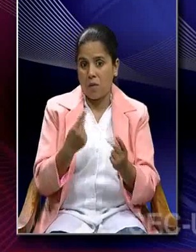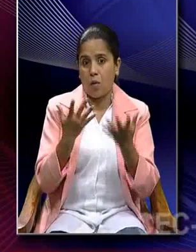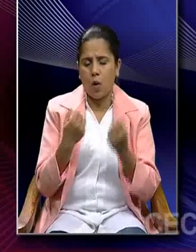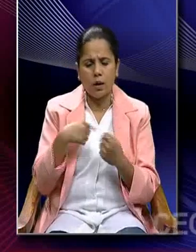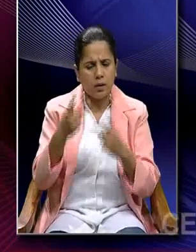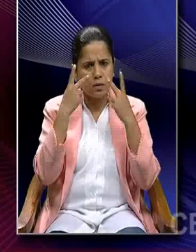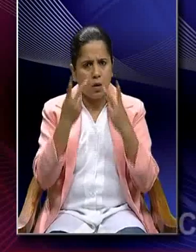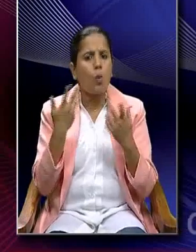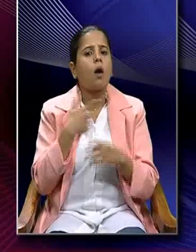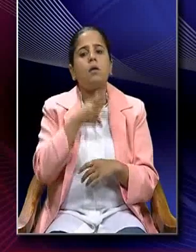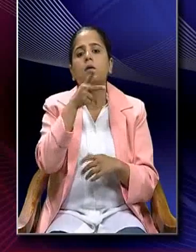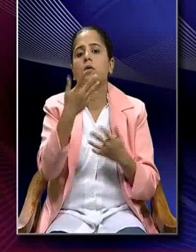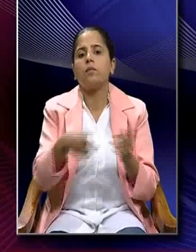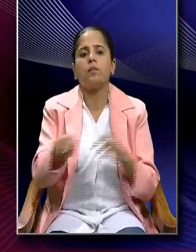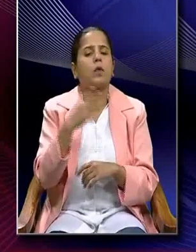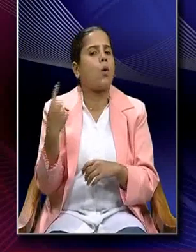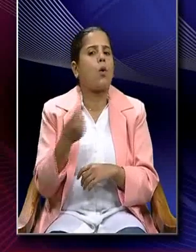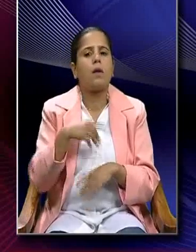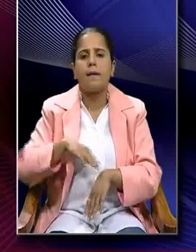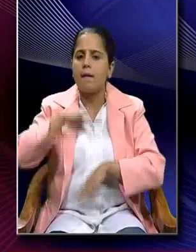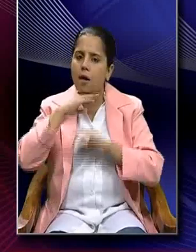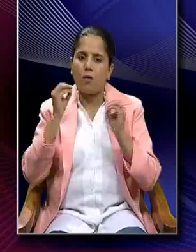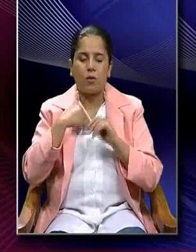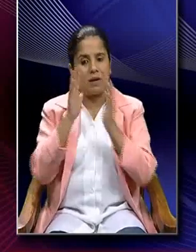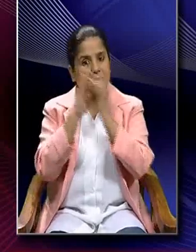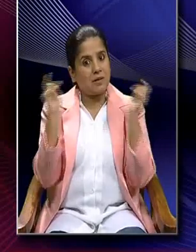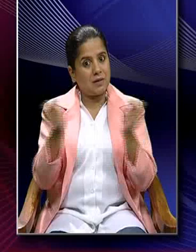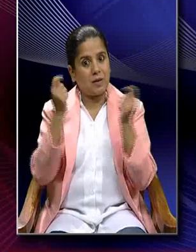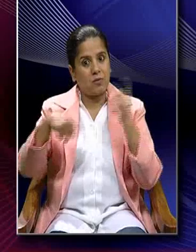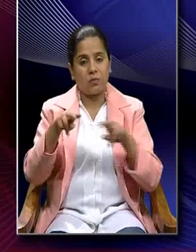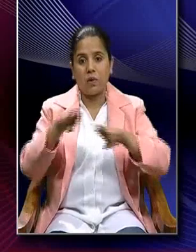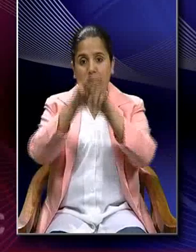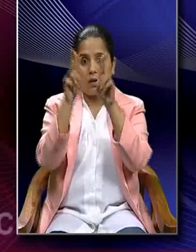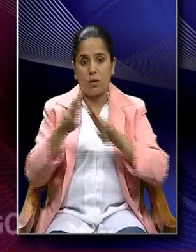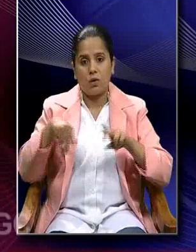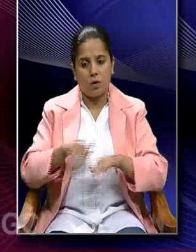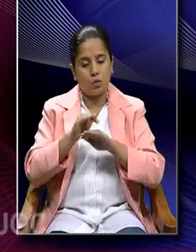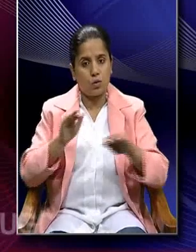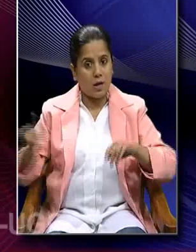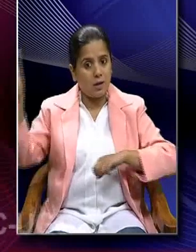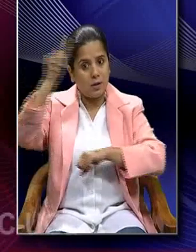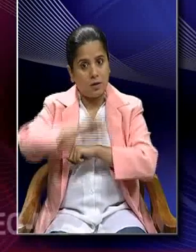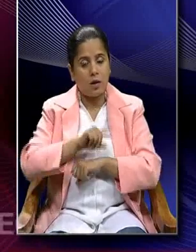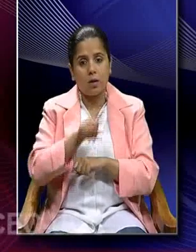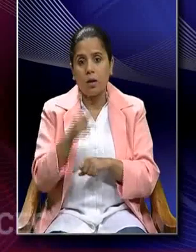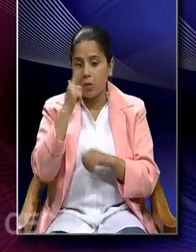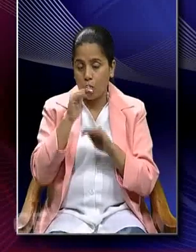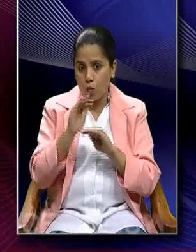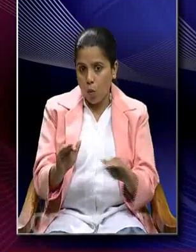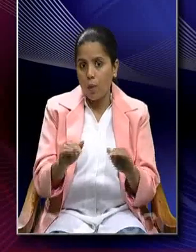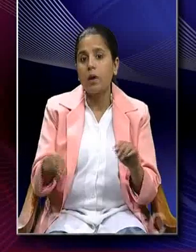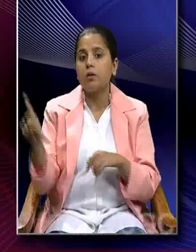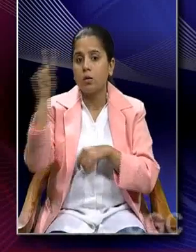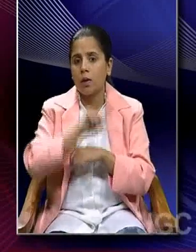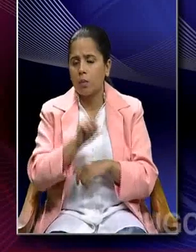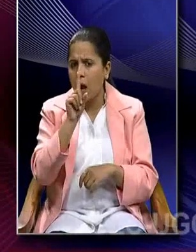reflect on what I've said, it's not enough to celebrate International Child's Day, Girl Child's Day, but